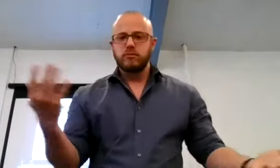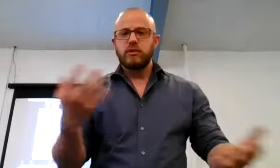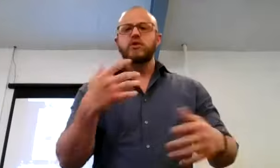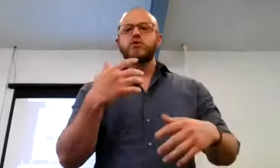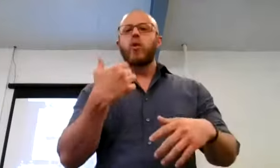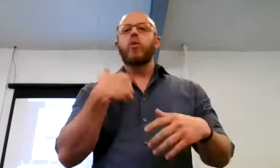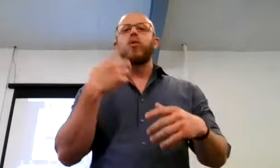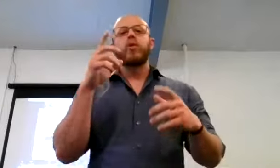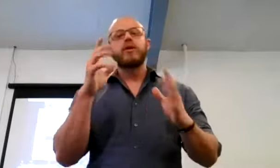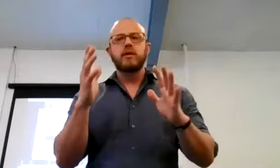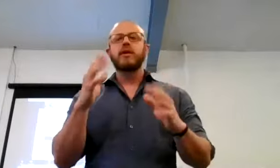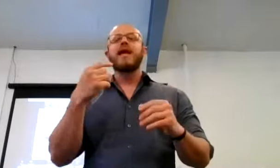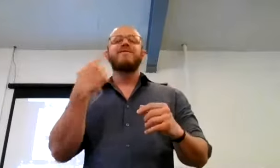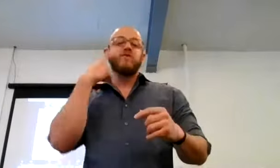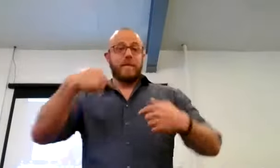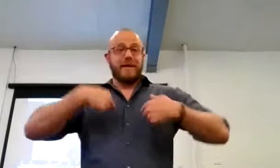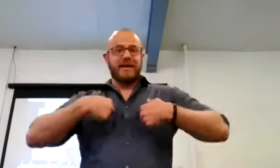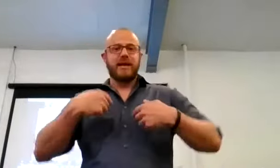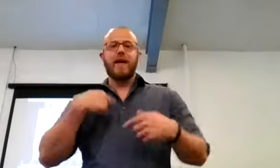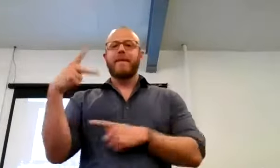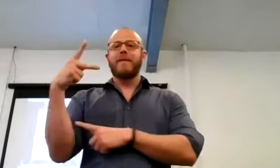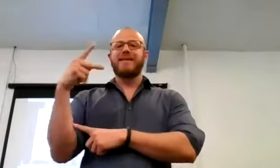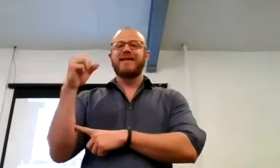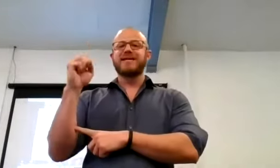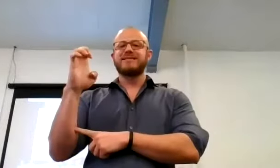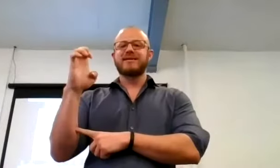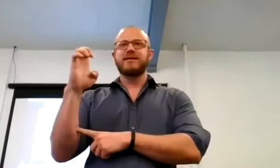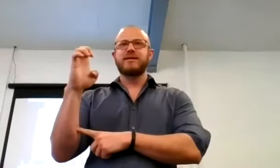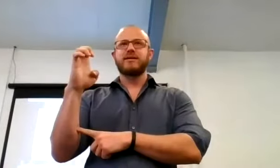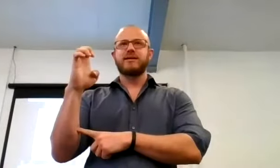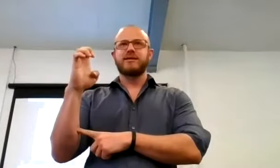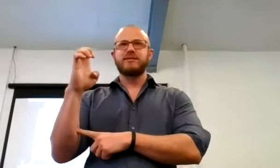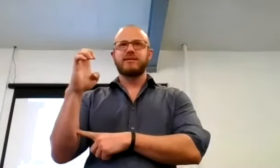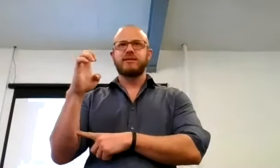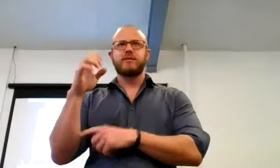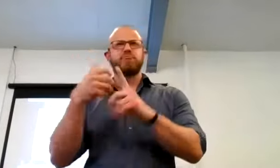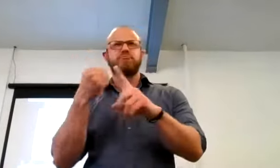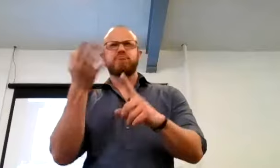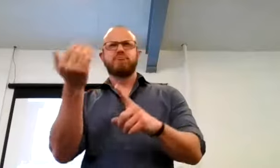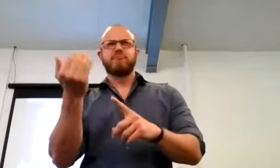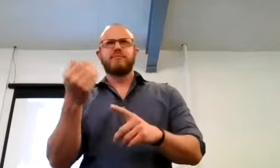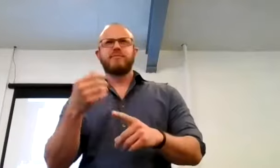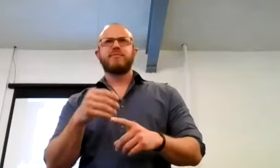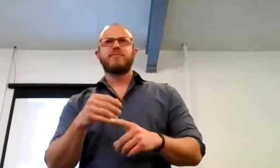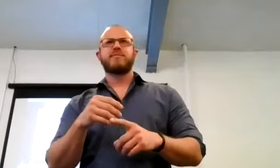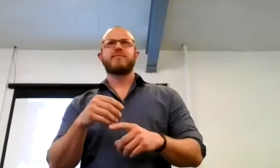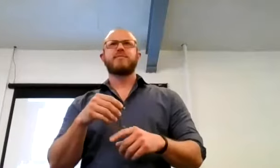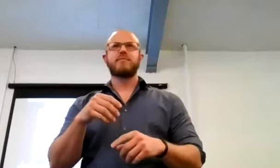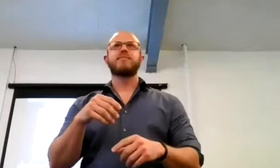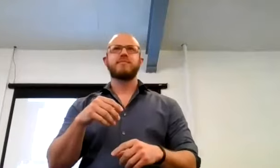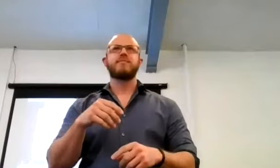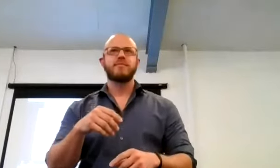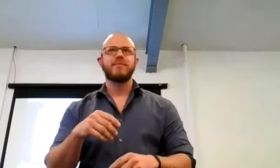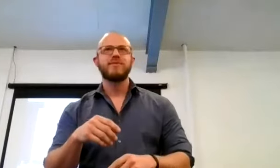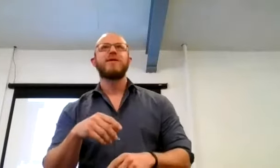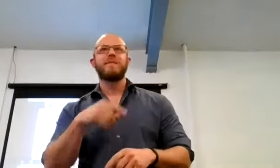That's it. And then for myself, PSE, Pigeon Sign English, Pigeon